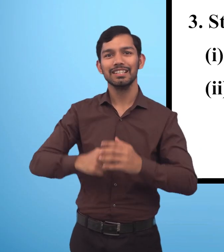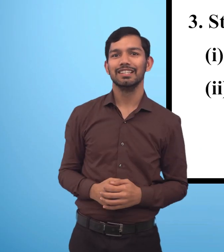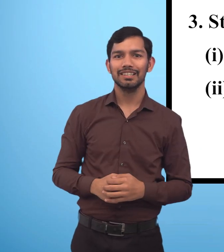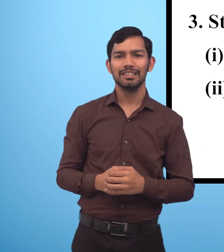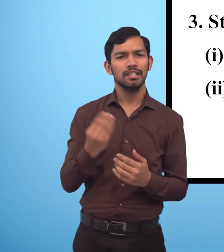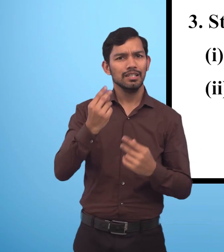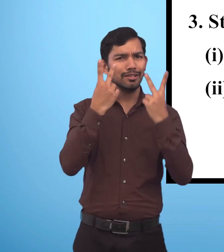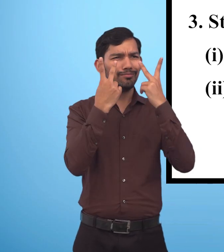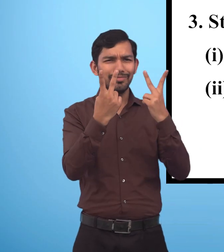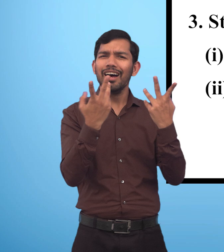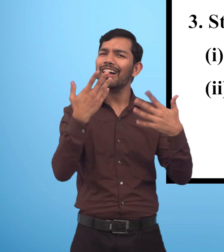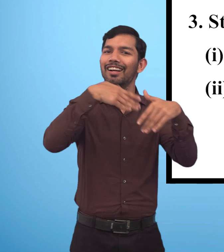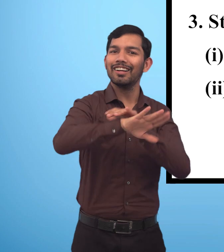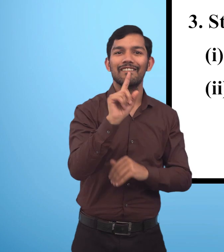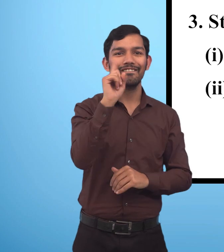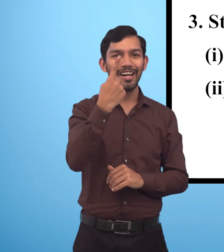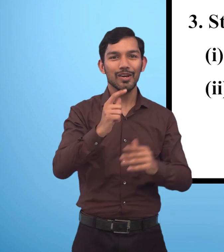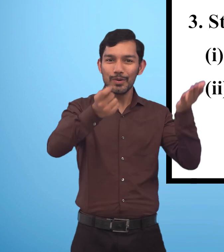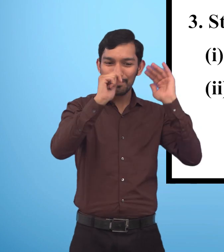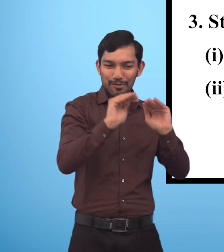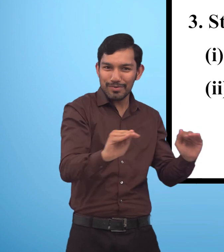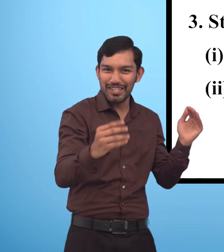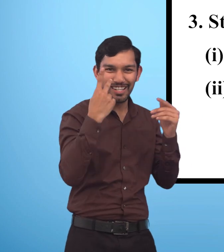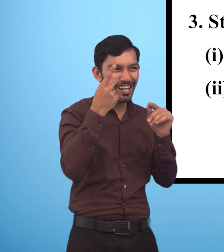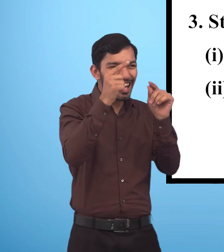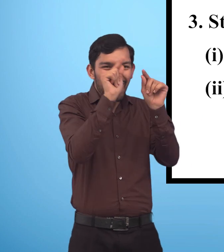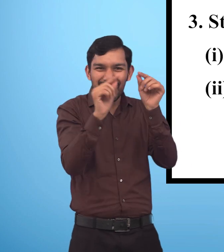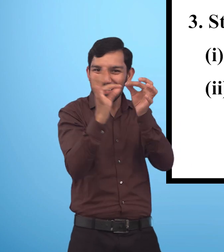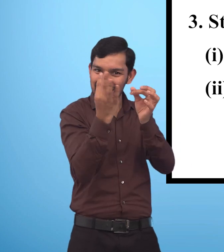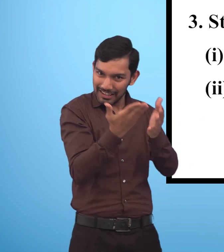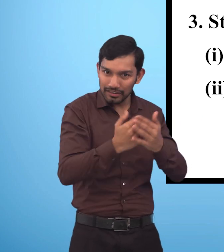D. Seen on. 1. Children's caps.